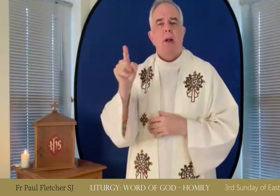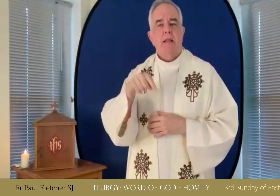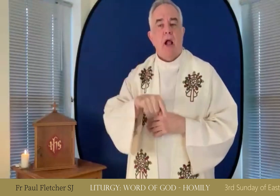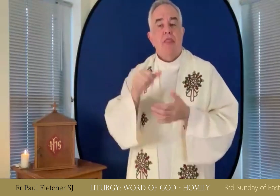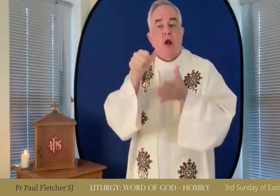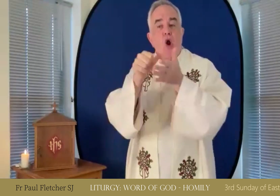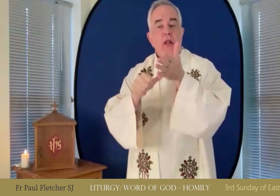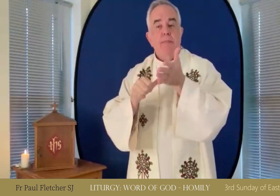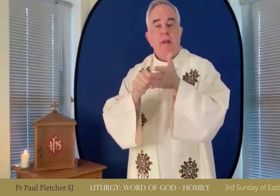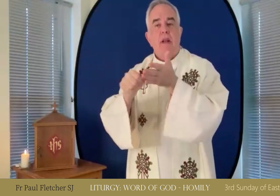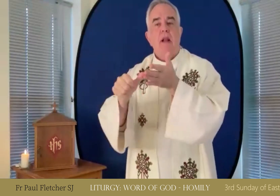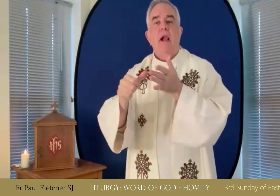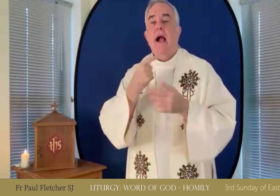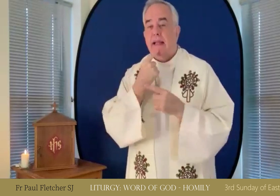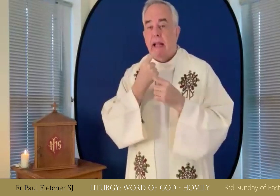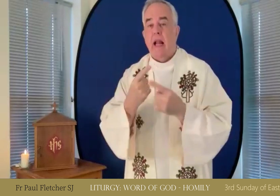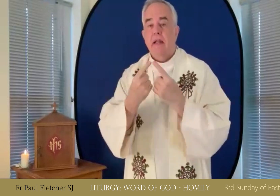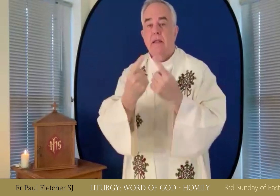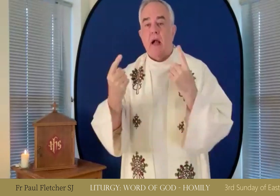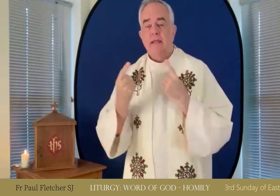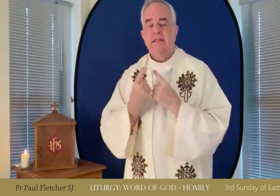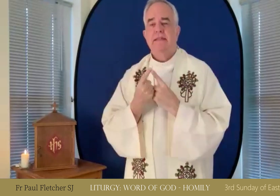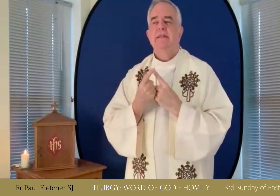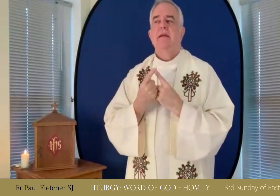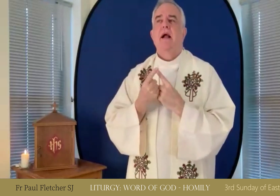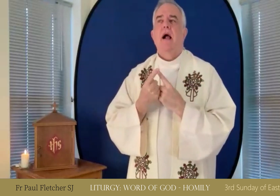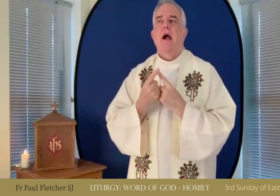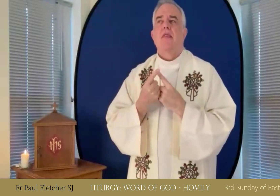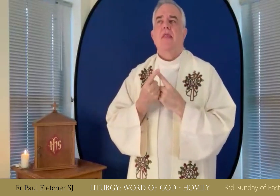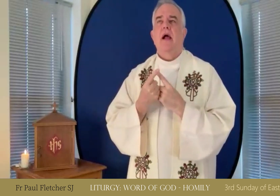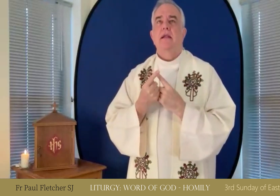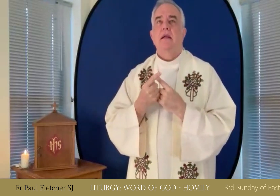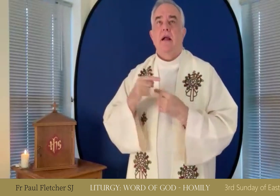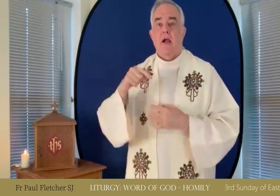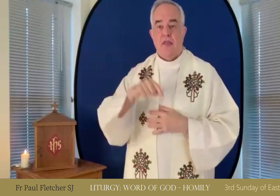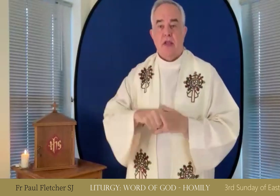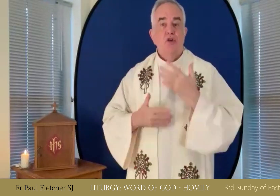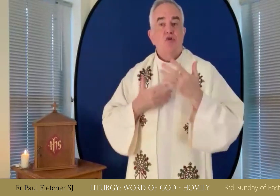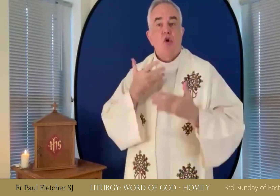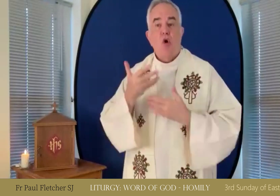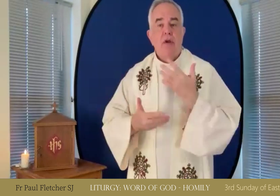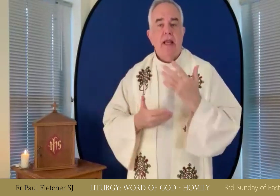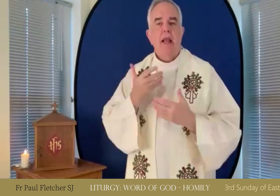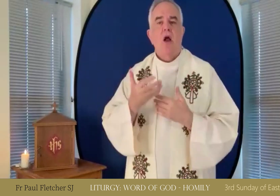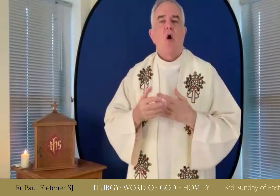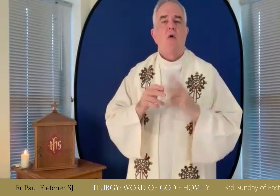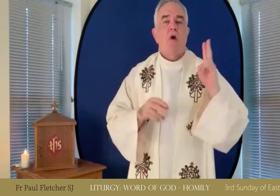but the Gospel tells us that the story of